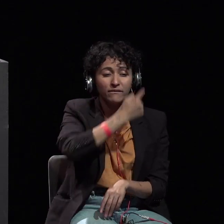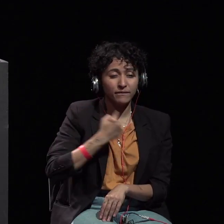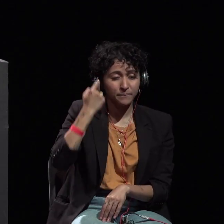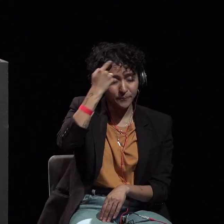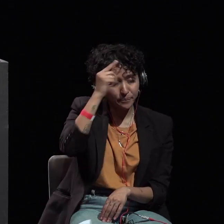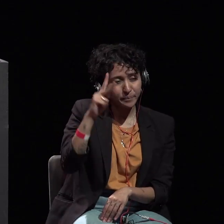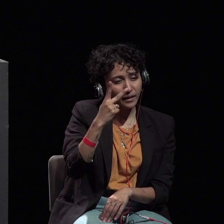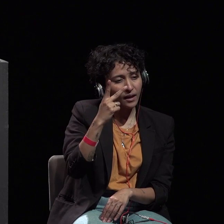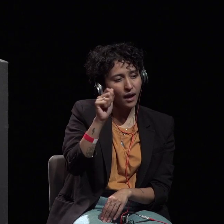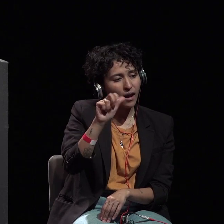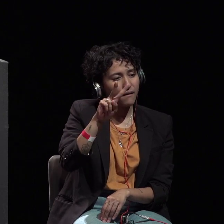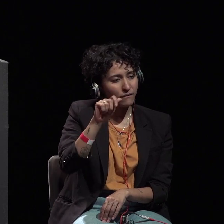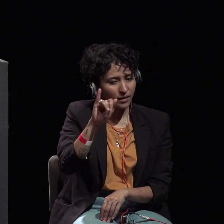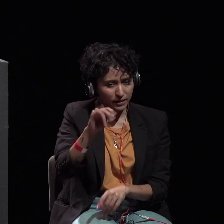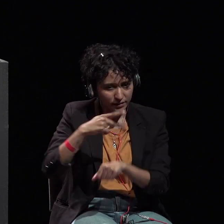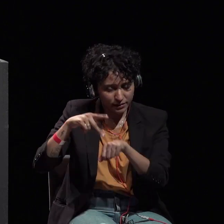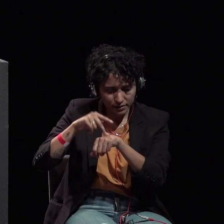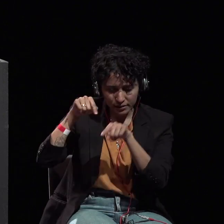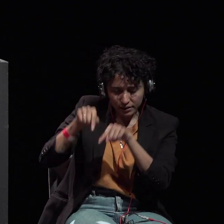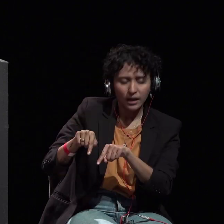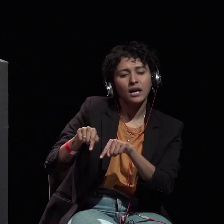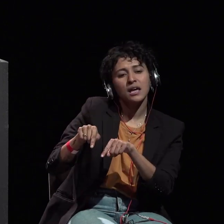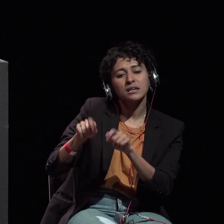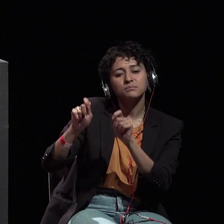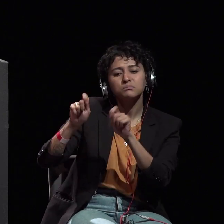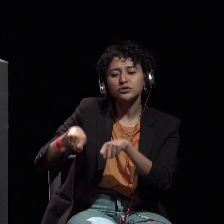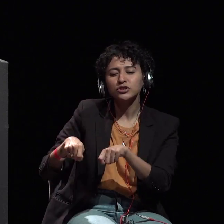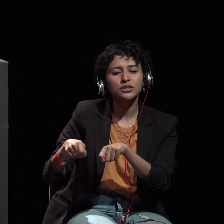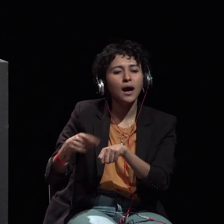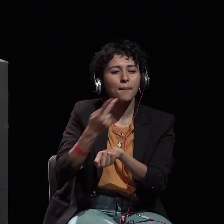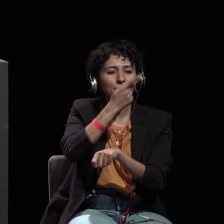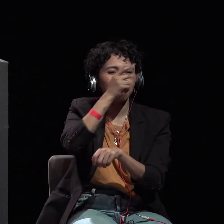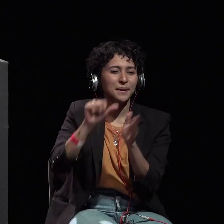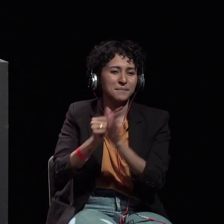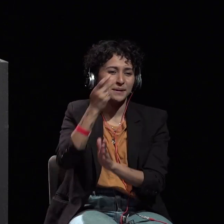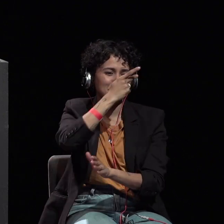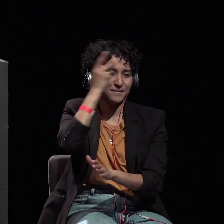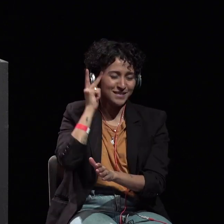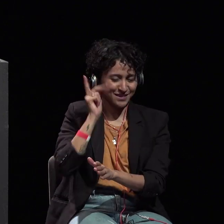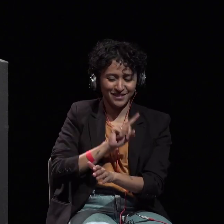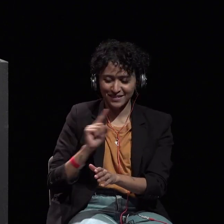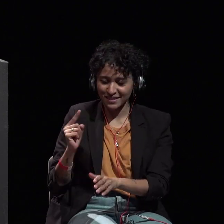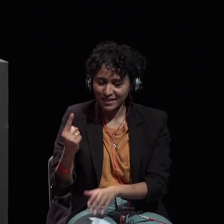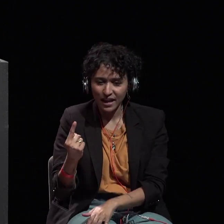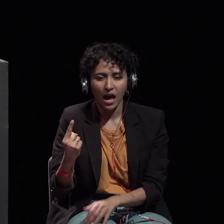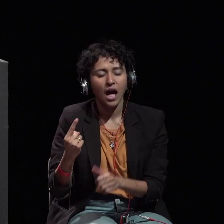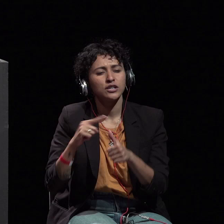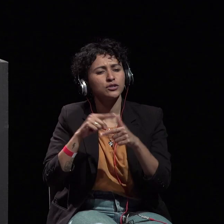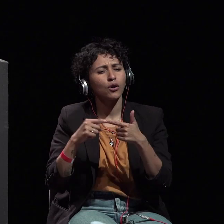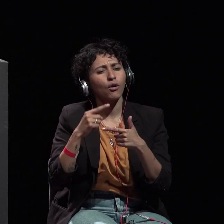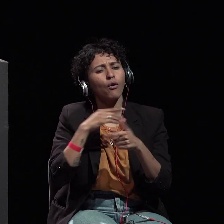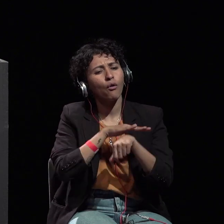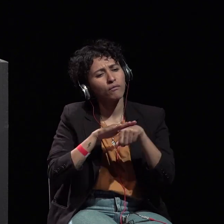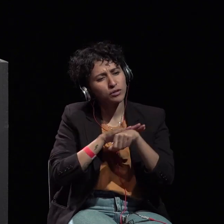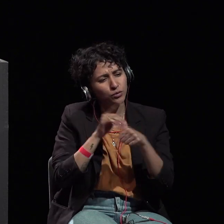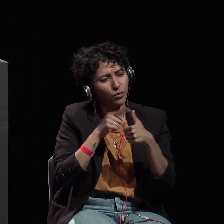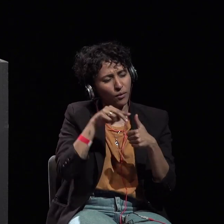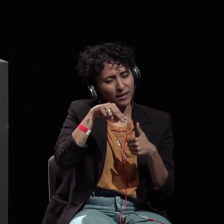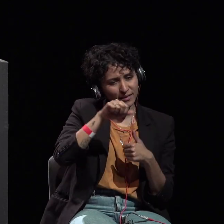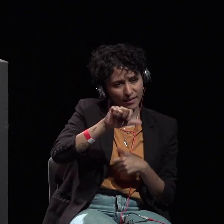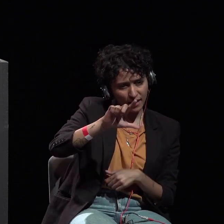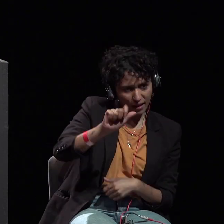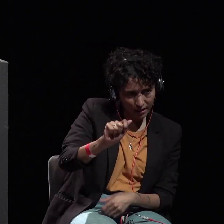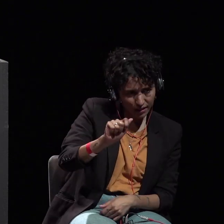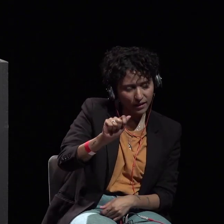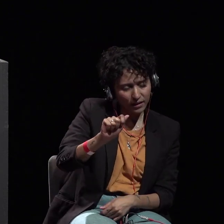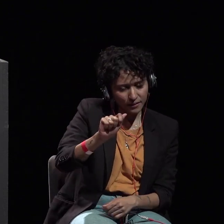percussion. We talked it over then with Nalama Kapo, our student collaborator I introduced earlier, who told us that he had actually been wanting to write